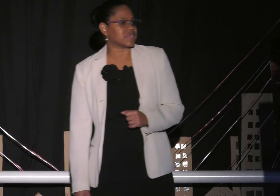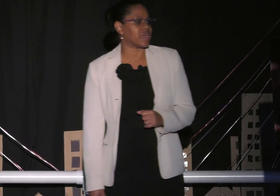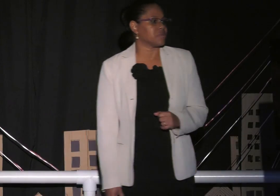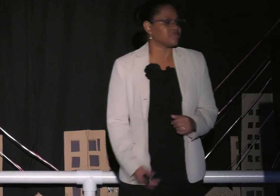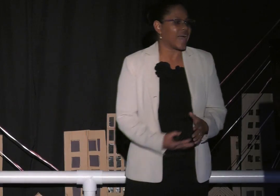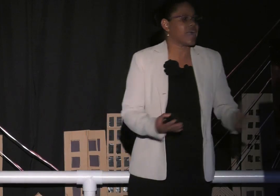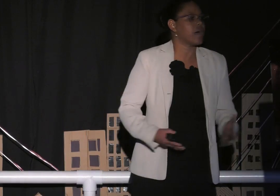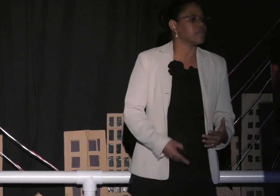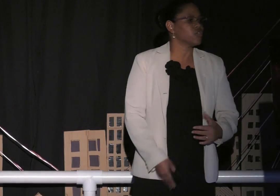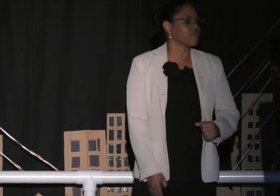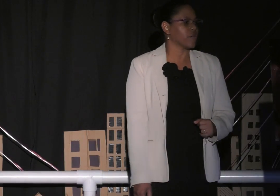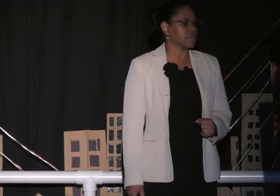say, I can't be your friend?